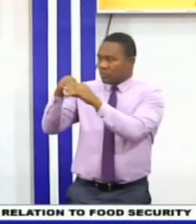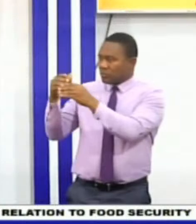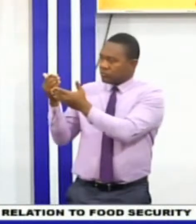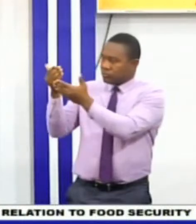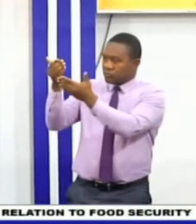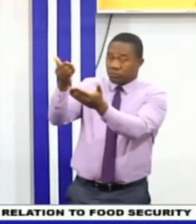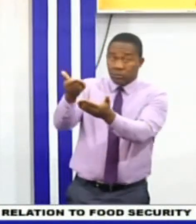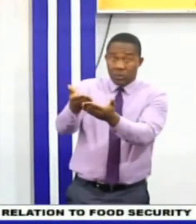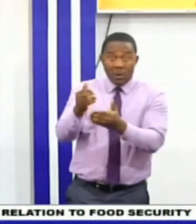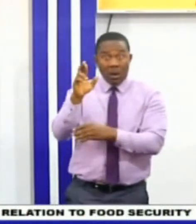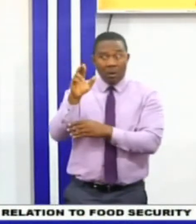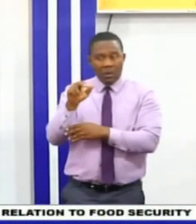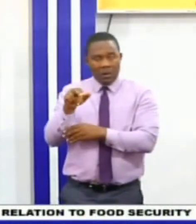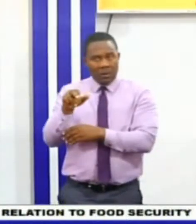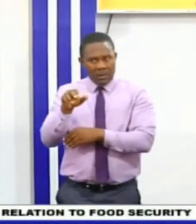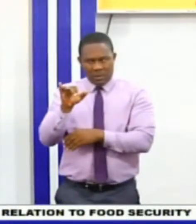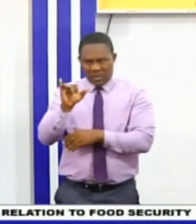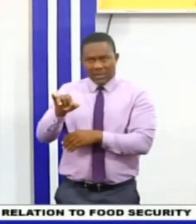no krakra